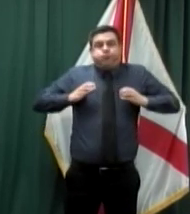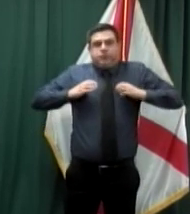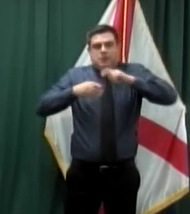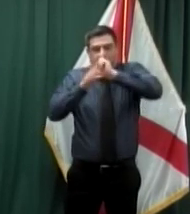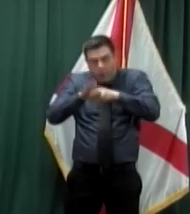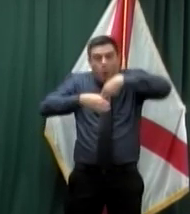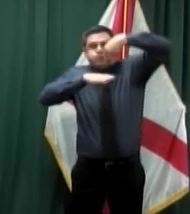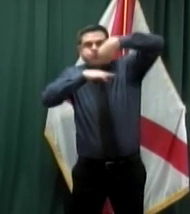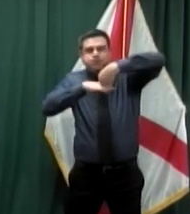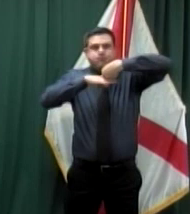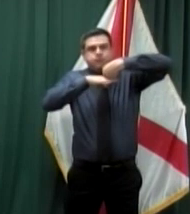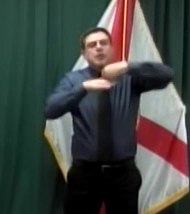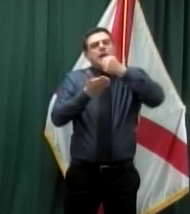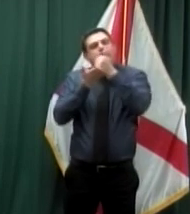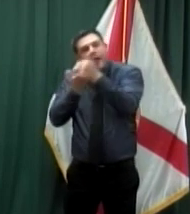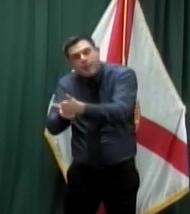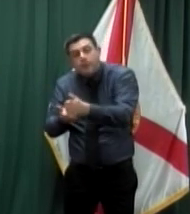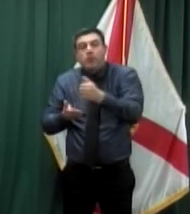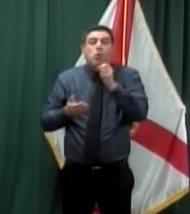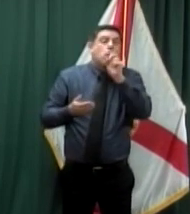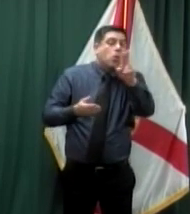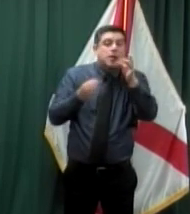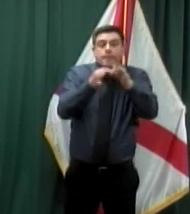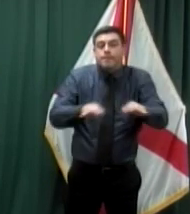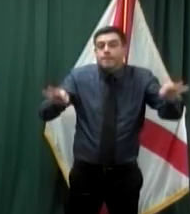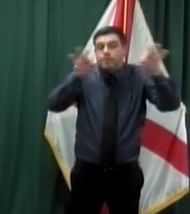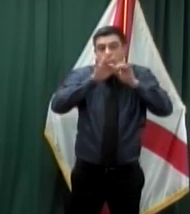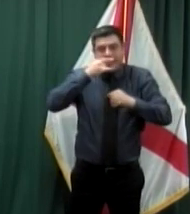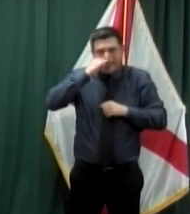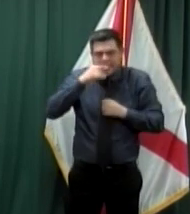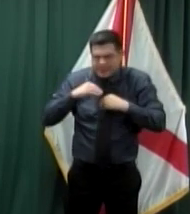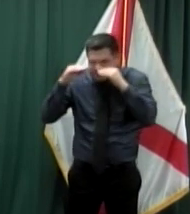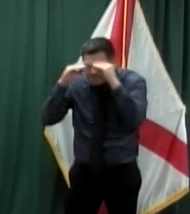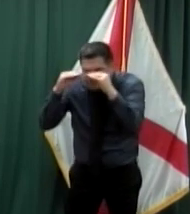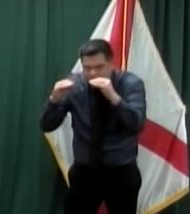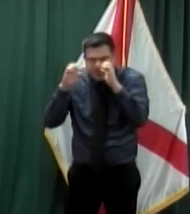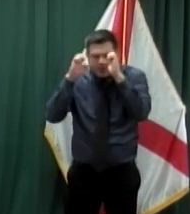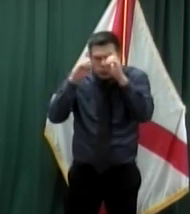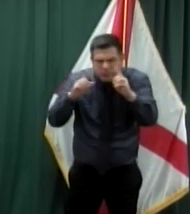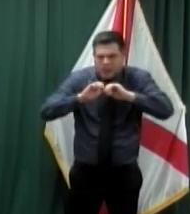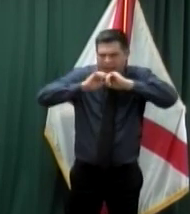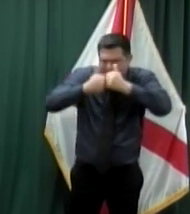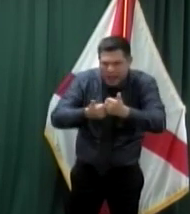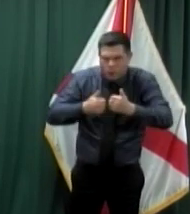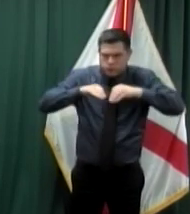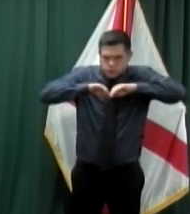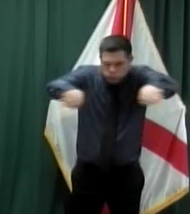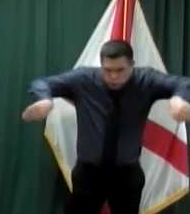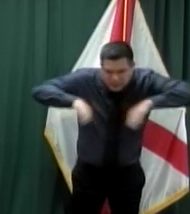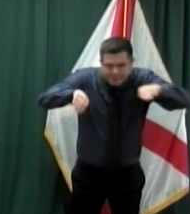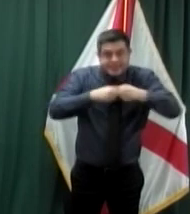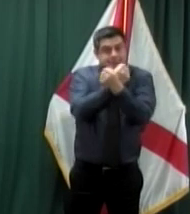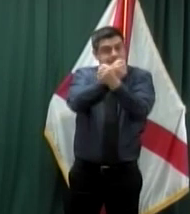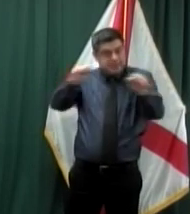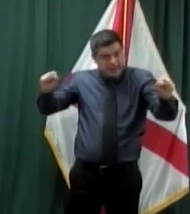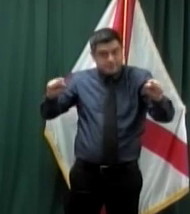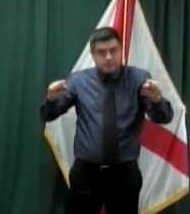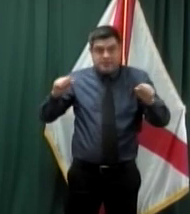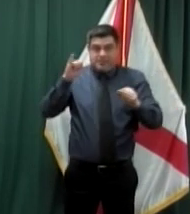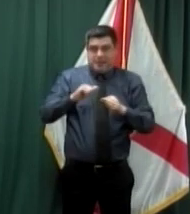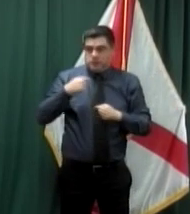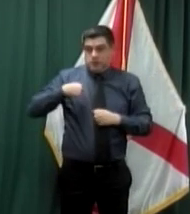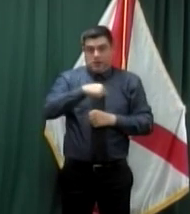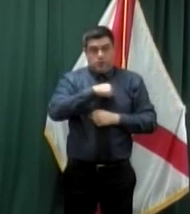to survive a drowning incident. On behalf of the men and women of the Seminole County Fire Department, we thank you for